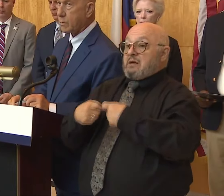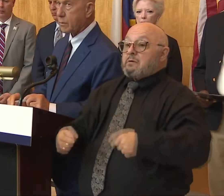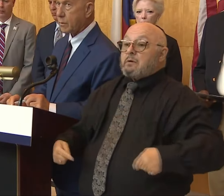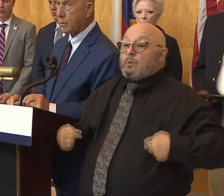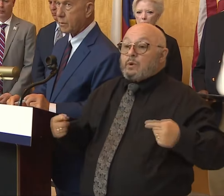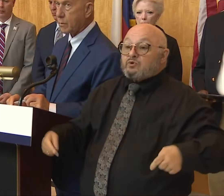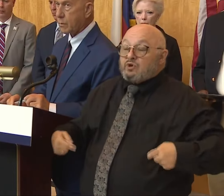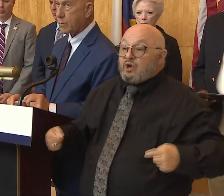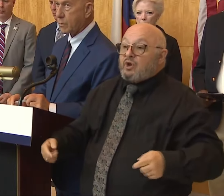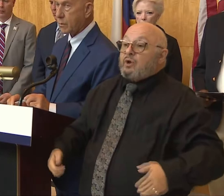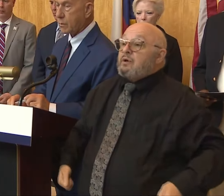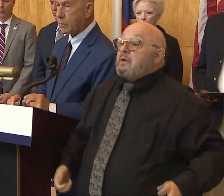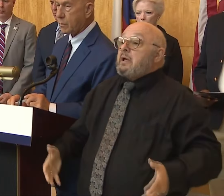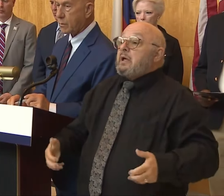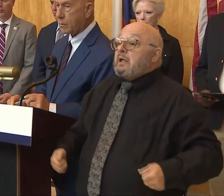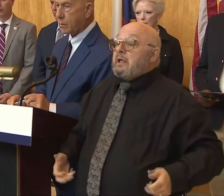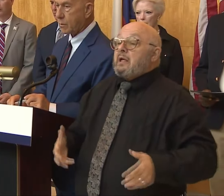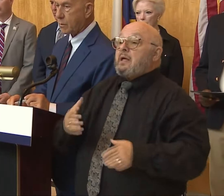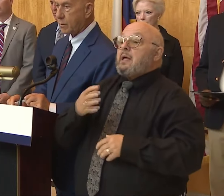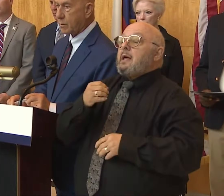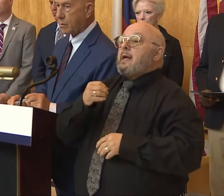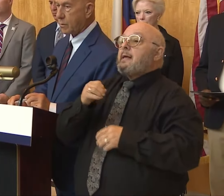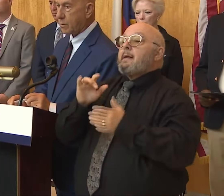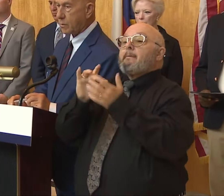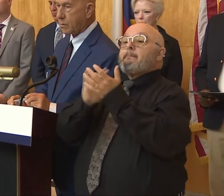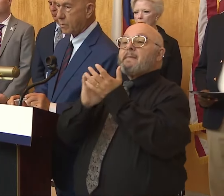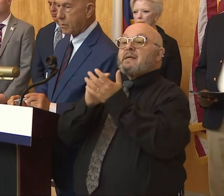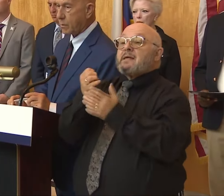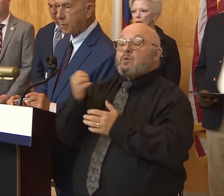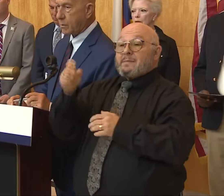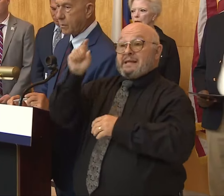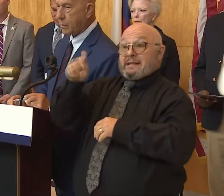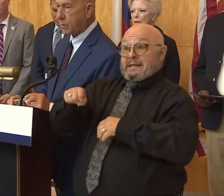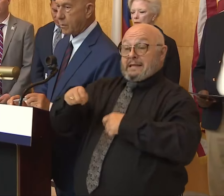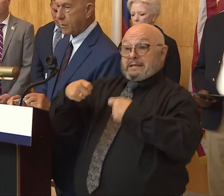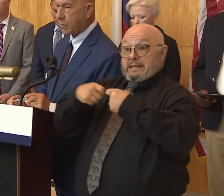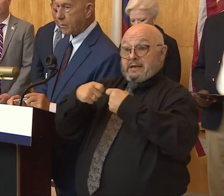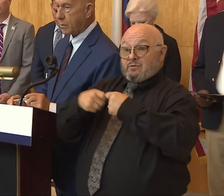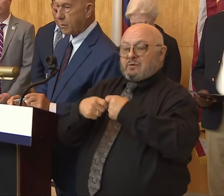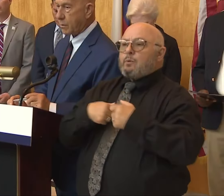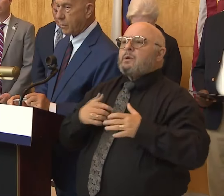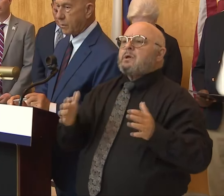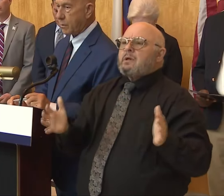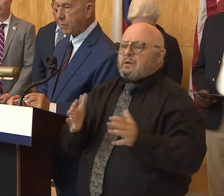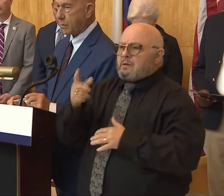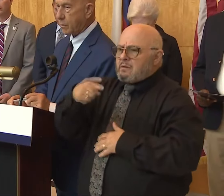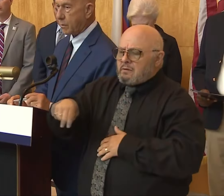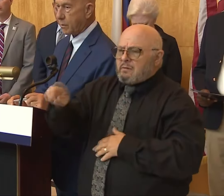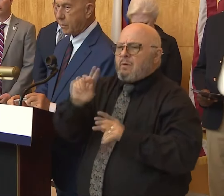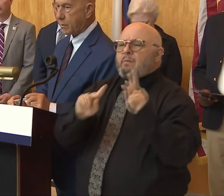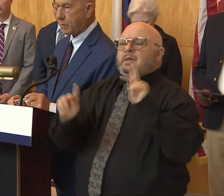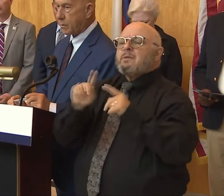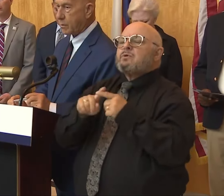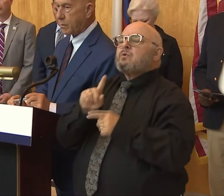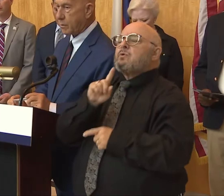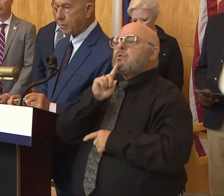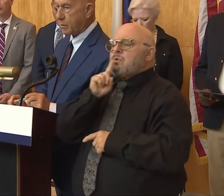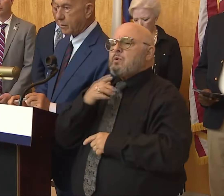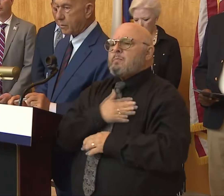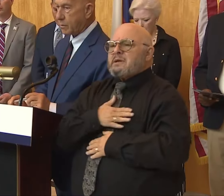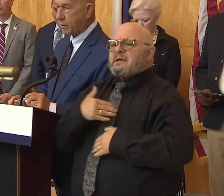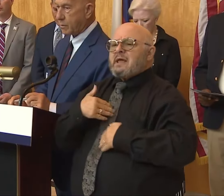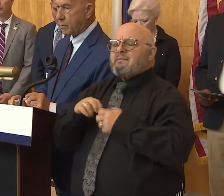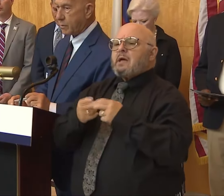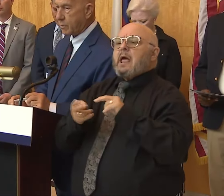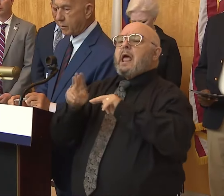wheelchairs or any durable medical equipment that needs electricity, we encourage those folks to please have